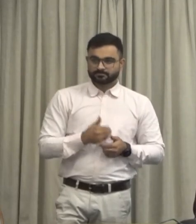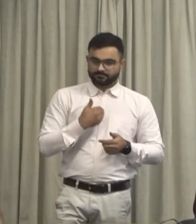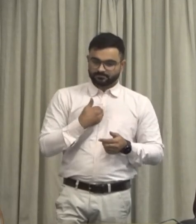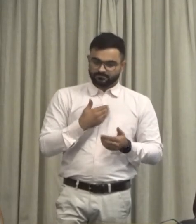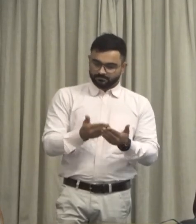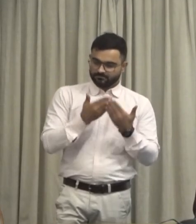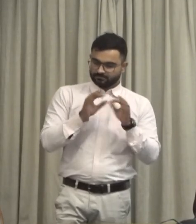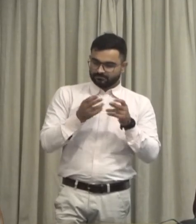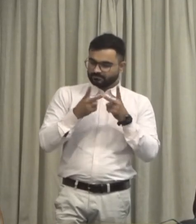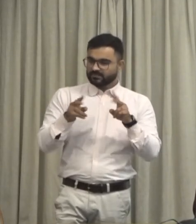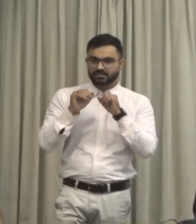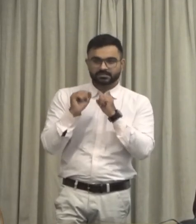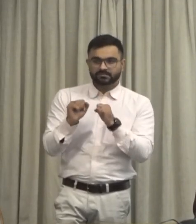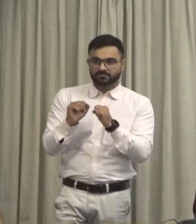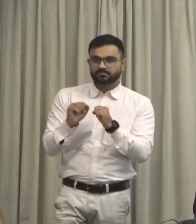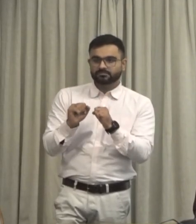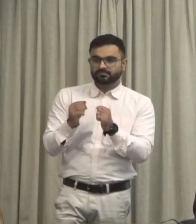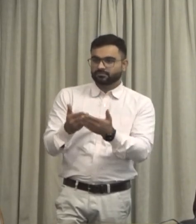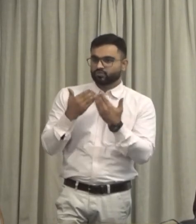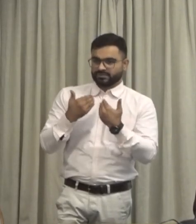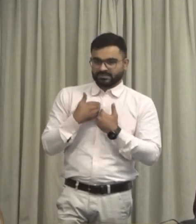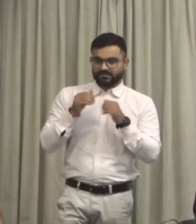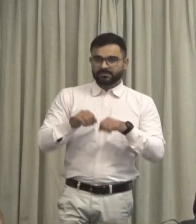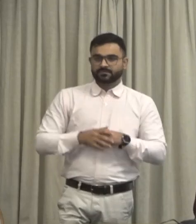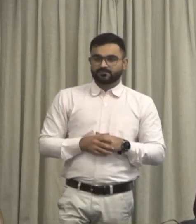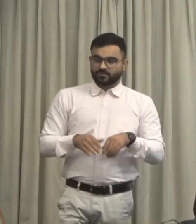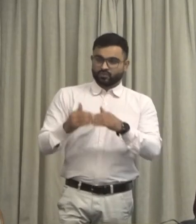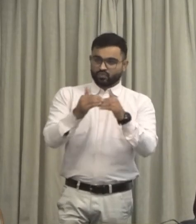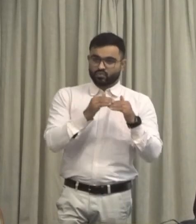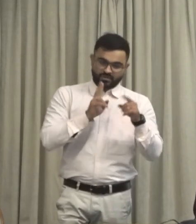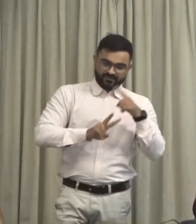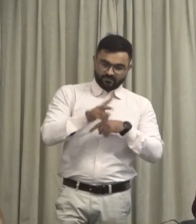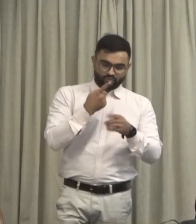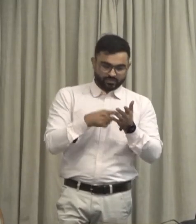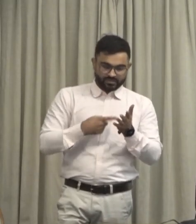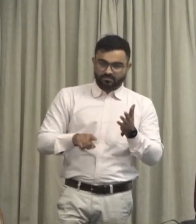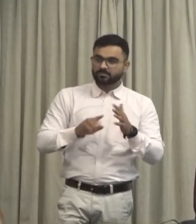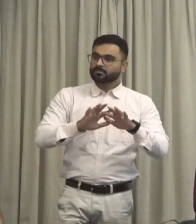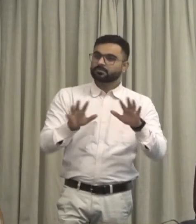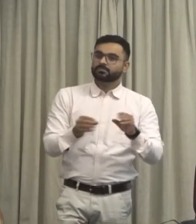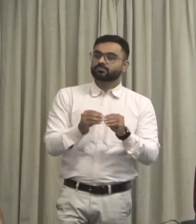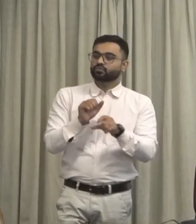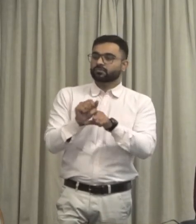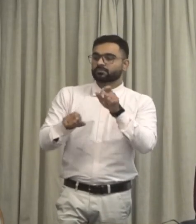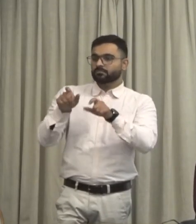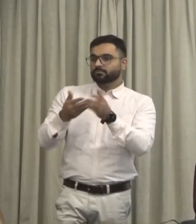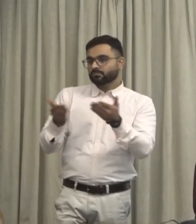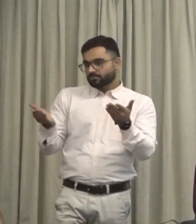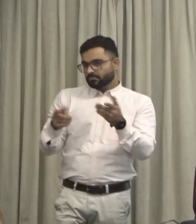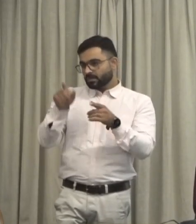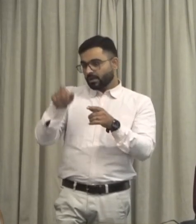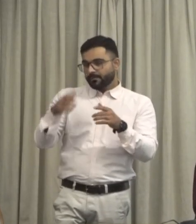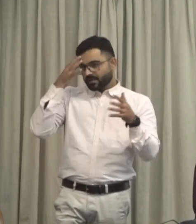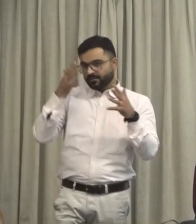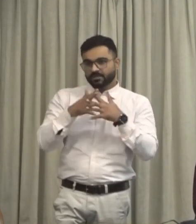be saved, but it's a little difficult to save me. So will the standard vary, like across able-bodied and like a person with